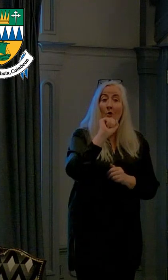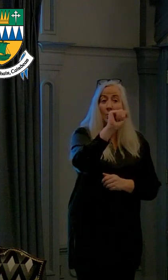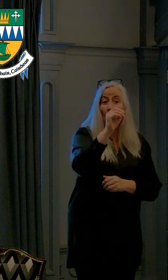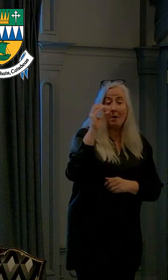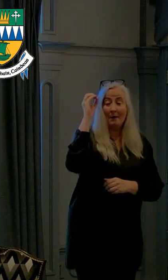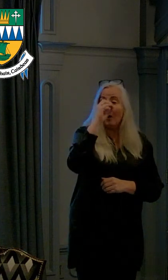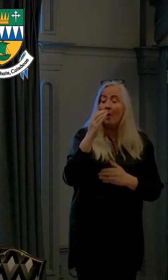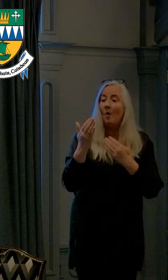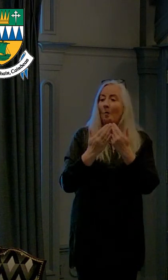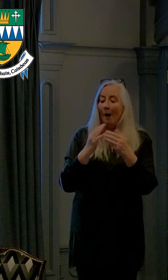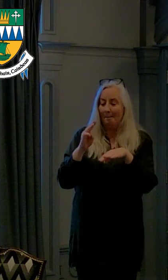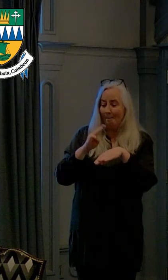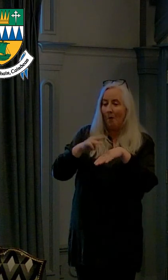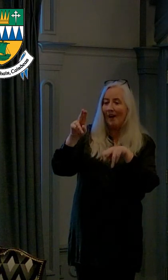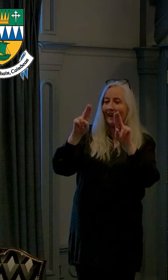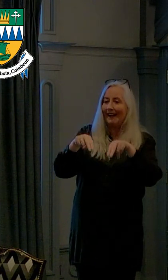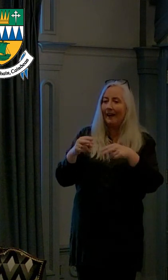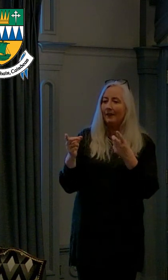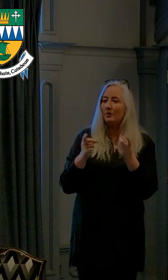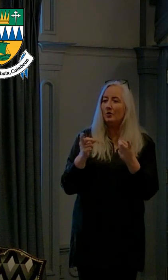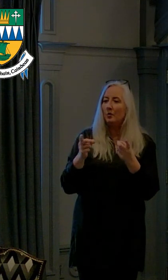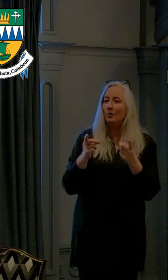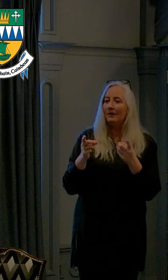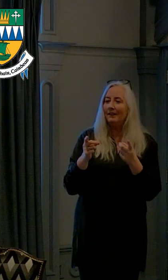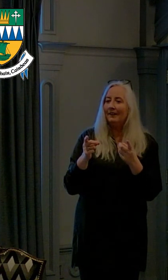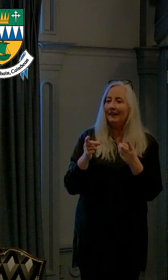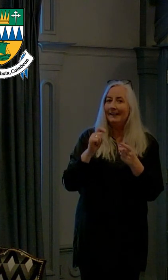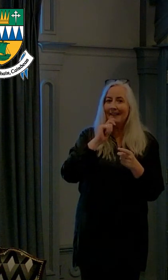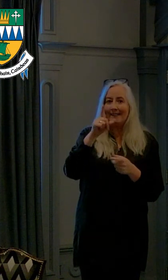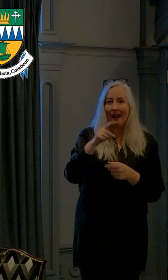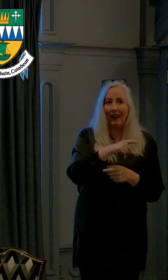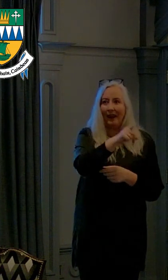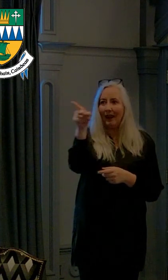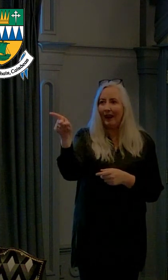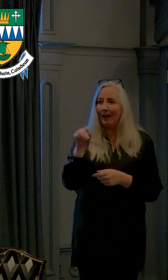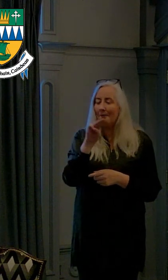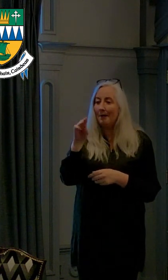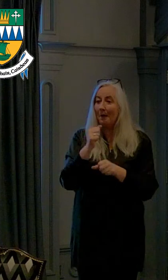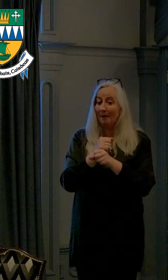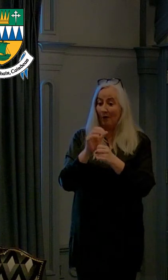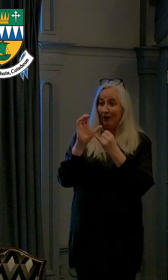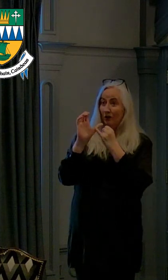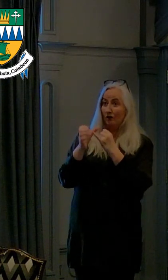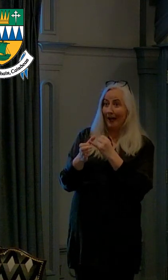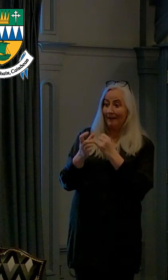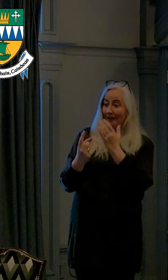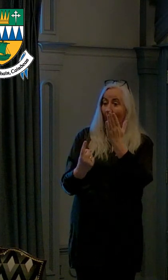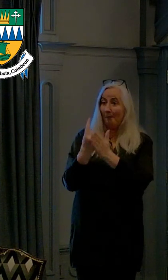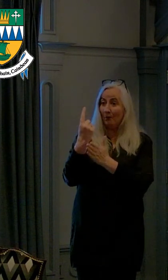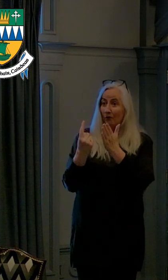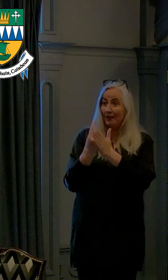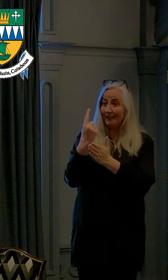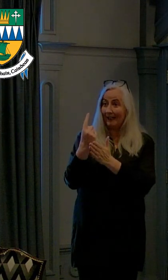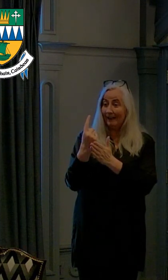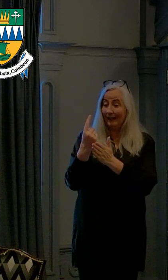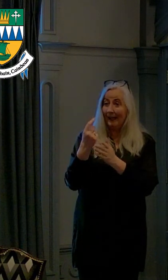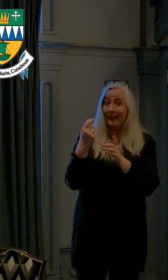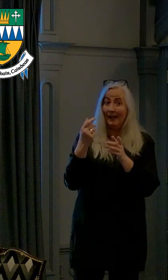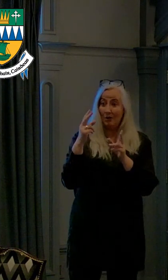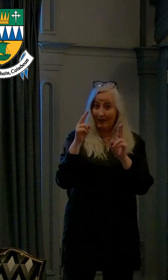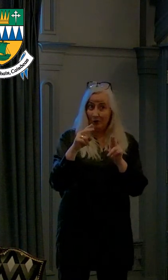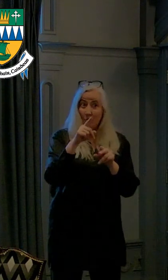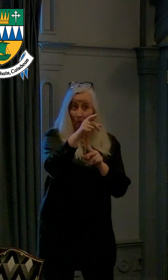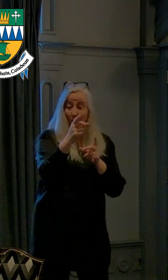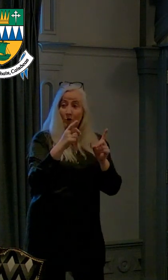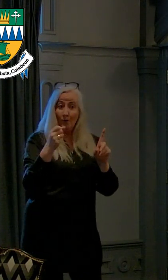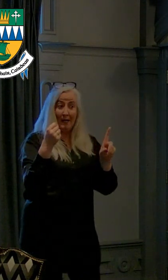more we can do, I suppose, to inform people regarding the opportunities they can make in terms of impacting